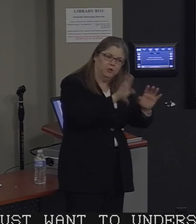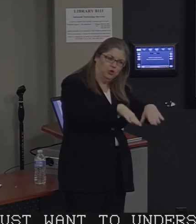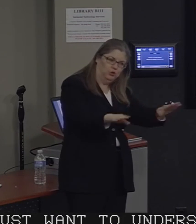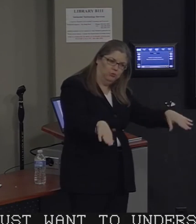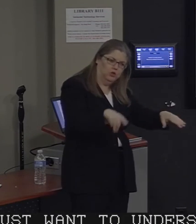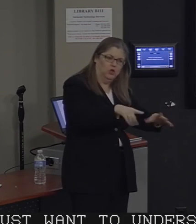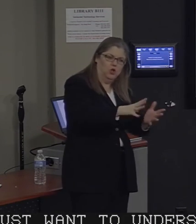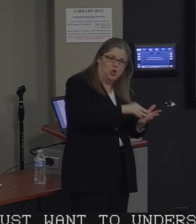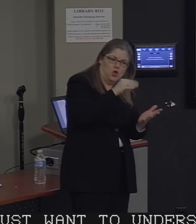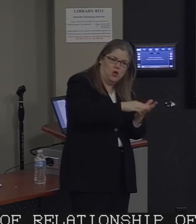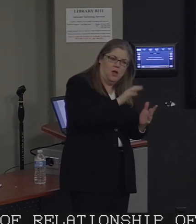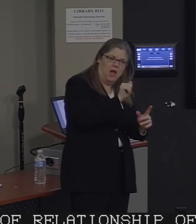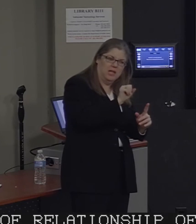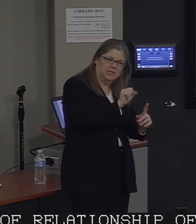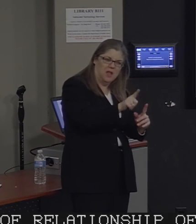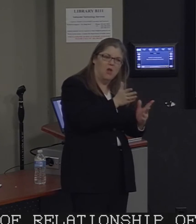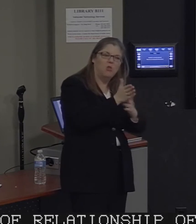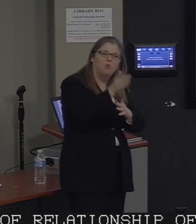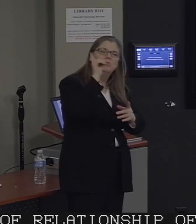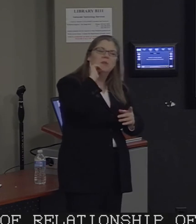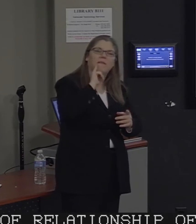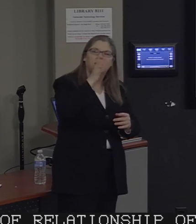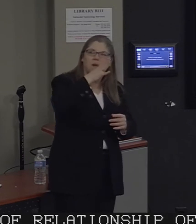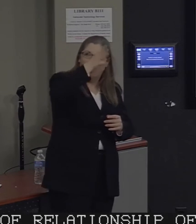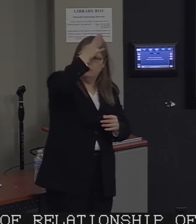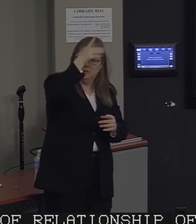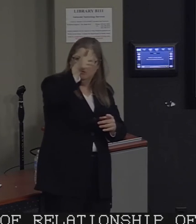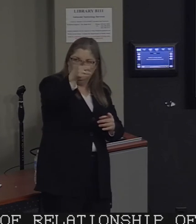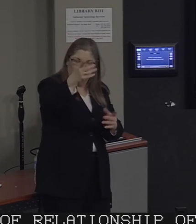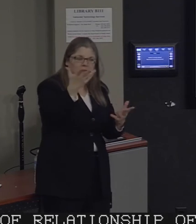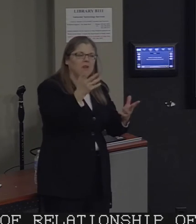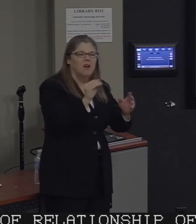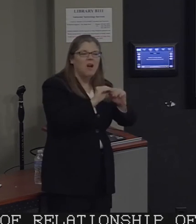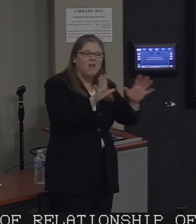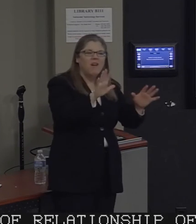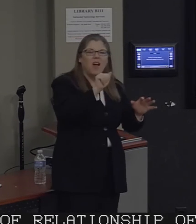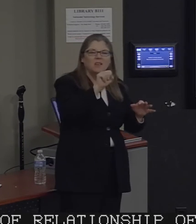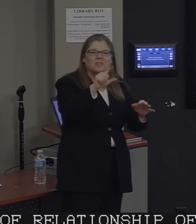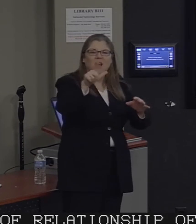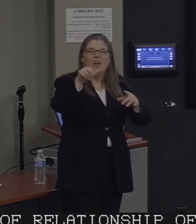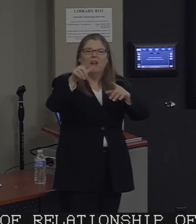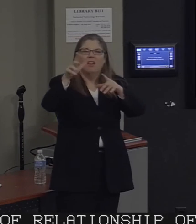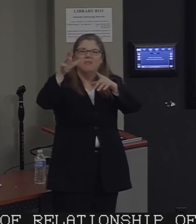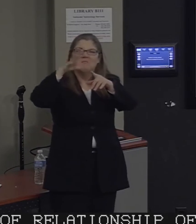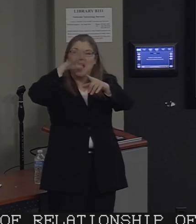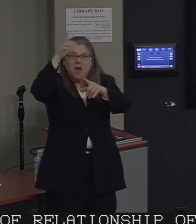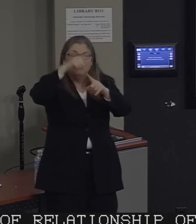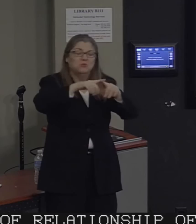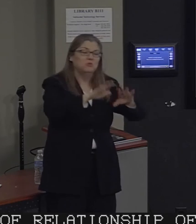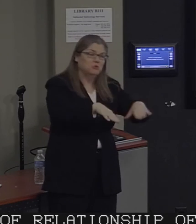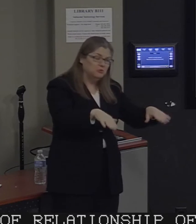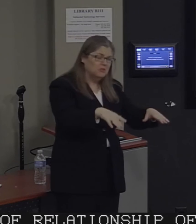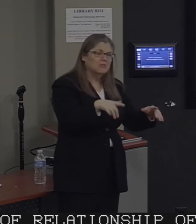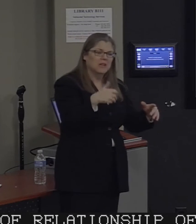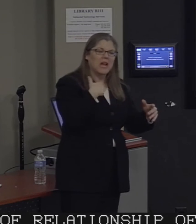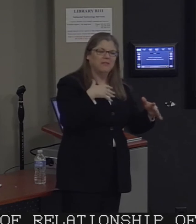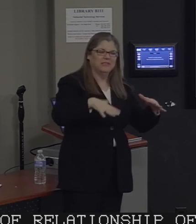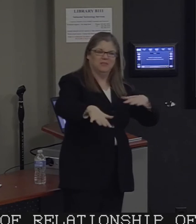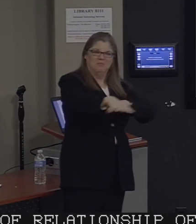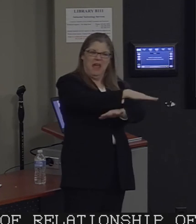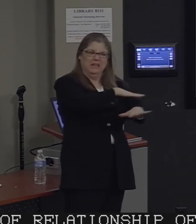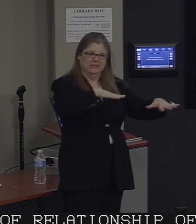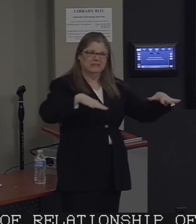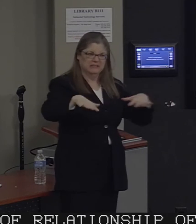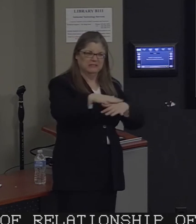ASL through their deaf parents, and obviously ASL having a spatial language component, are there been studies looking